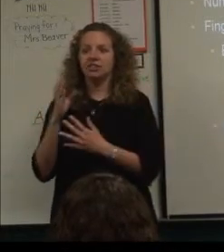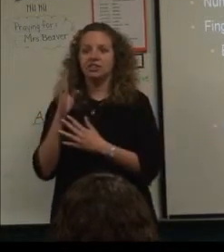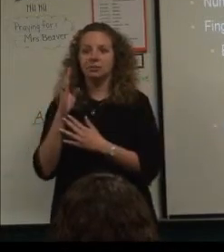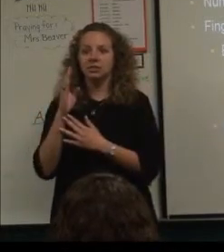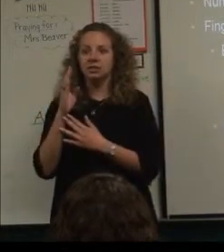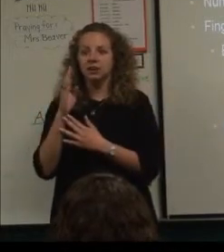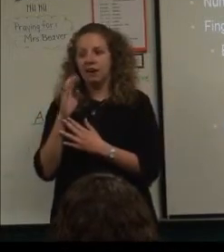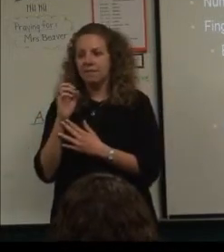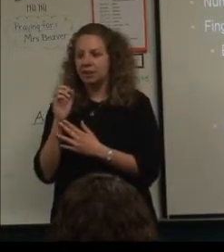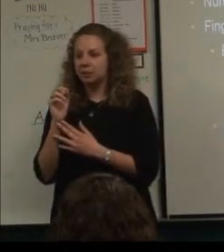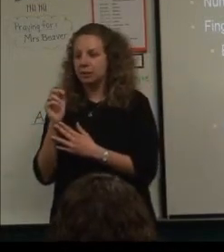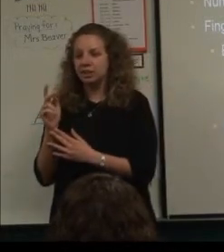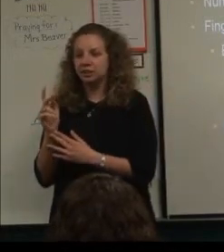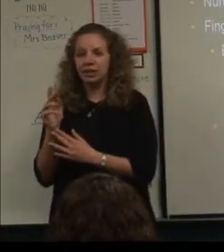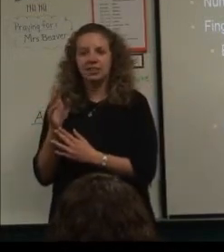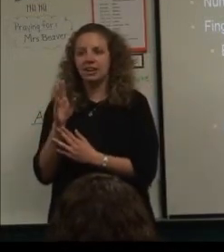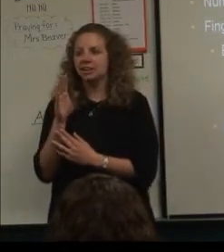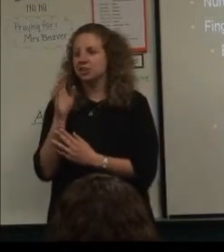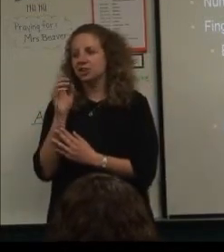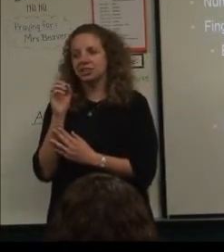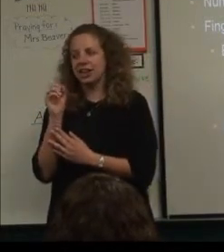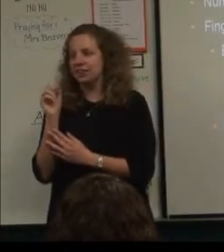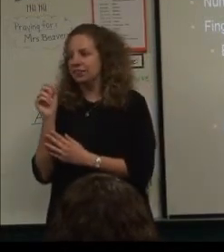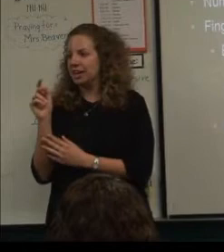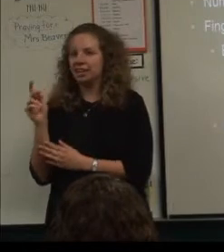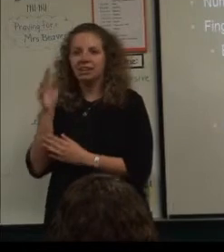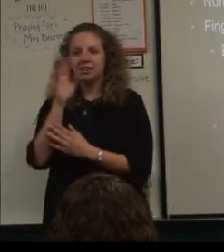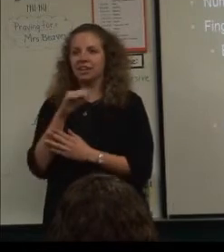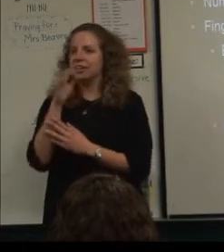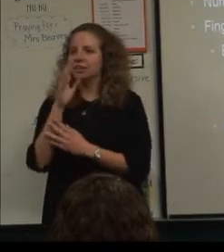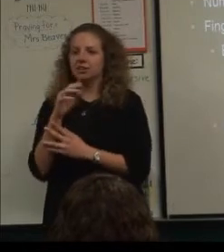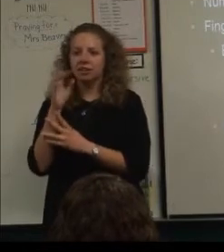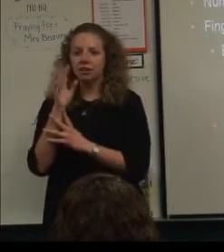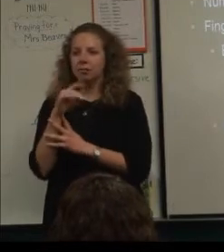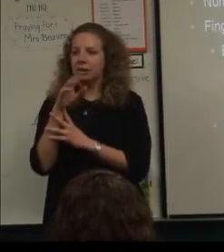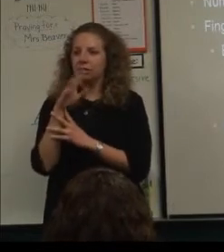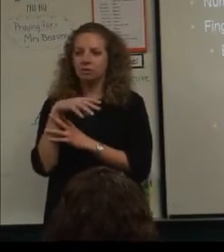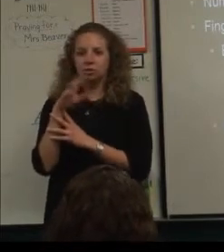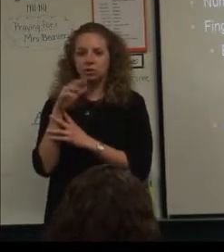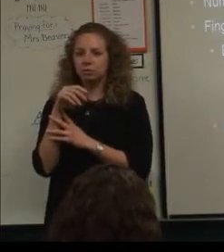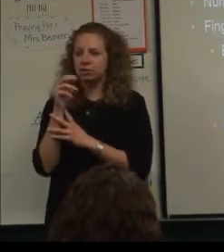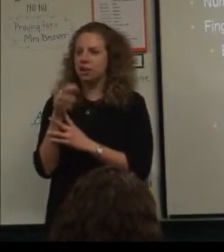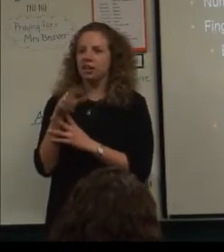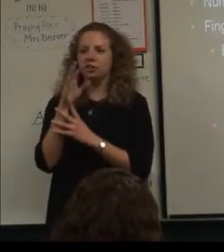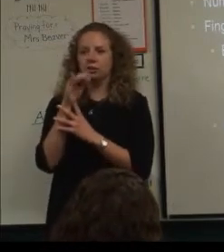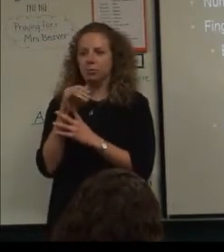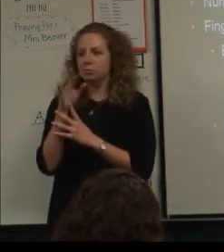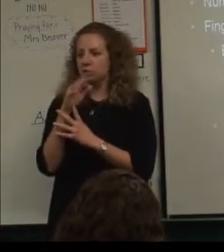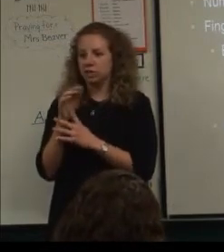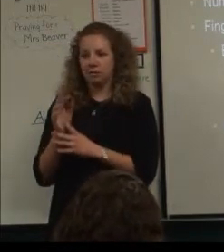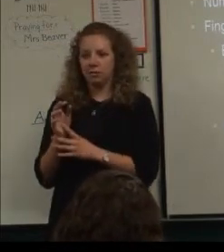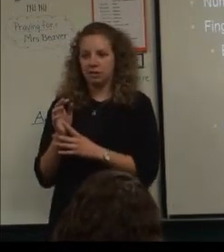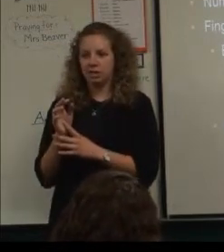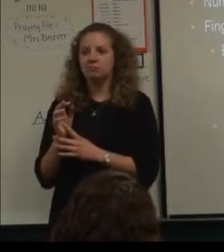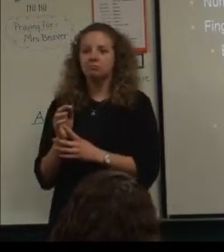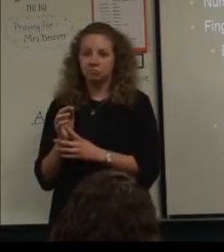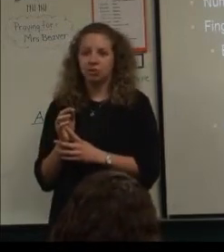that there was a faster way to do it, and that it's just kind of like getting a little bit looser with your hand, a little bit more sloppy with it.